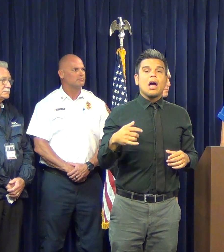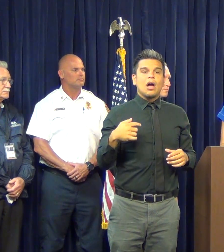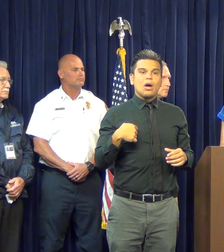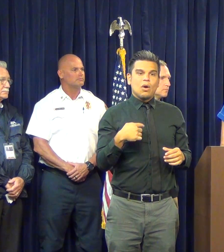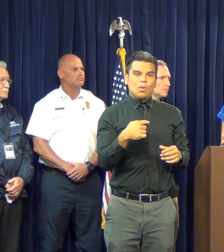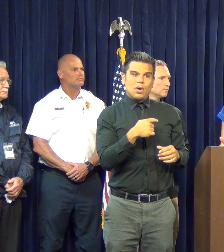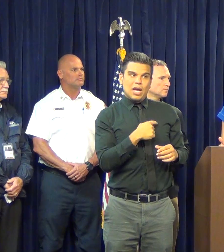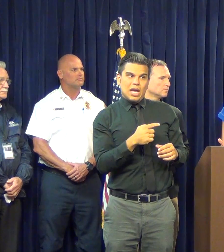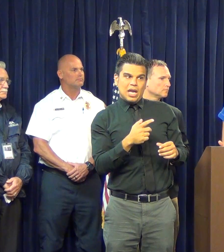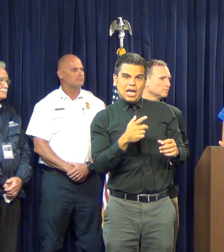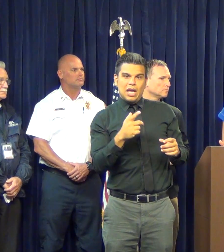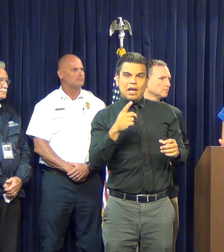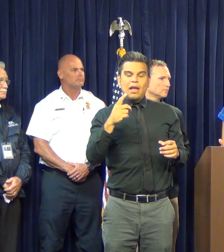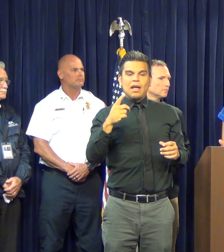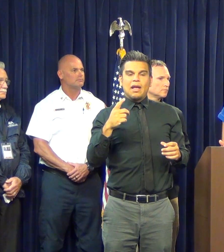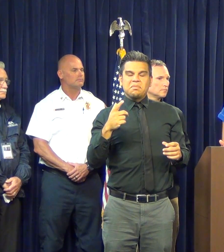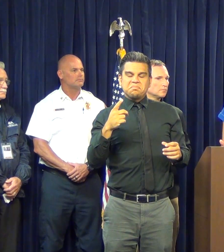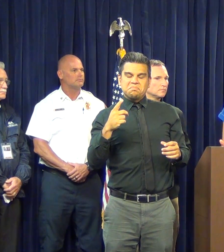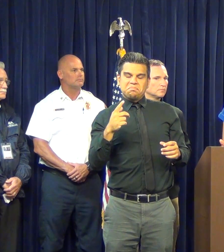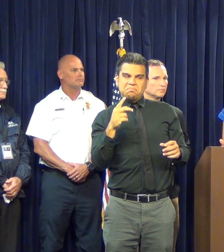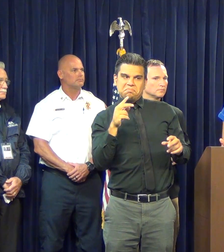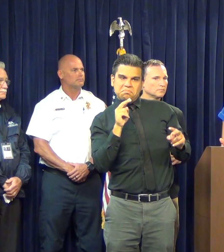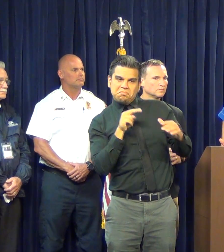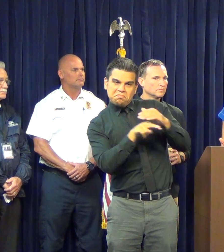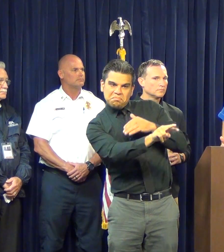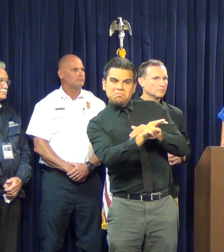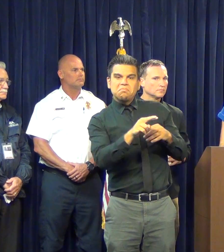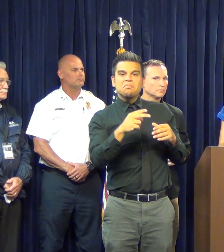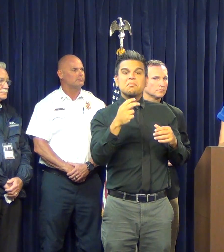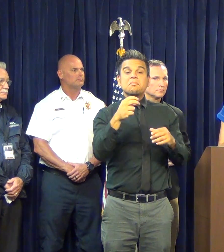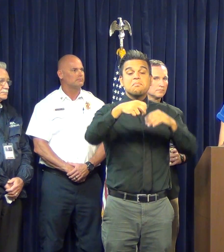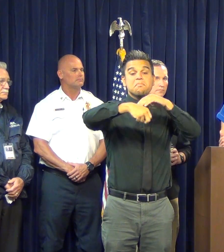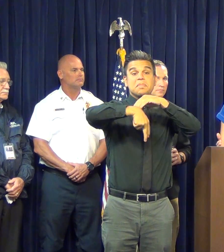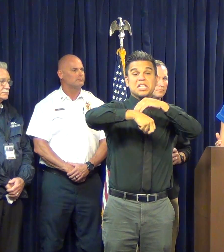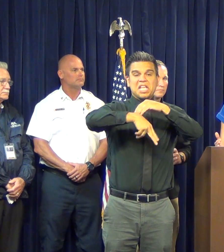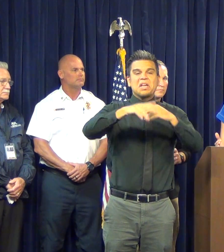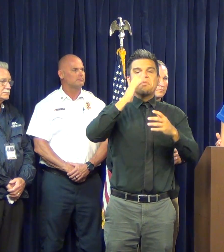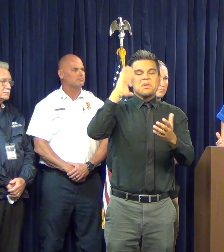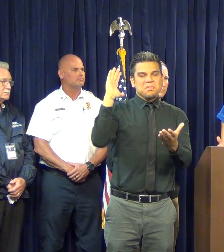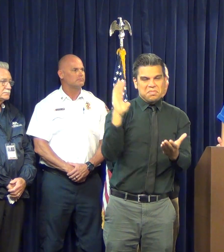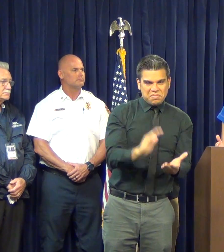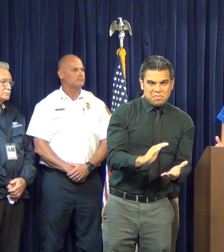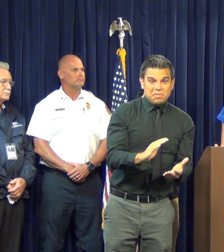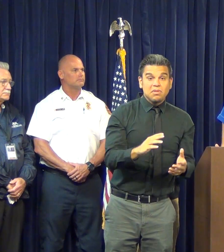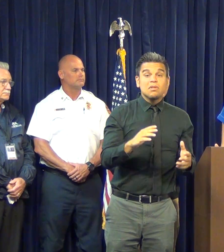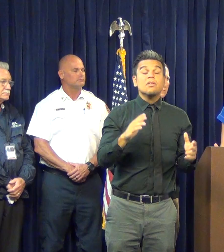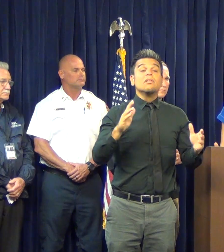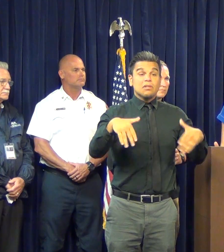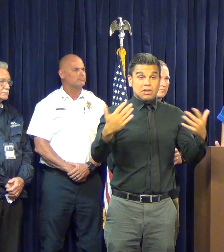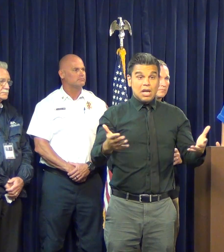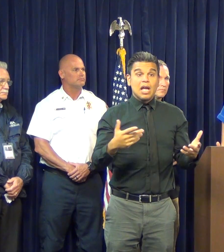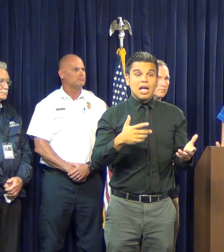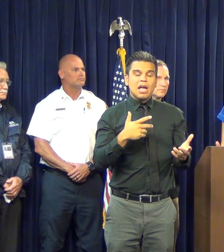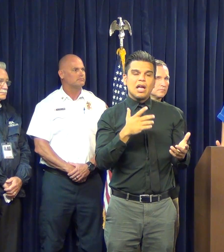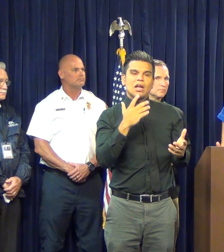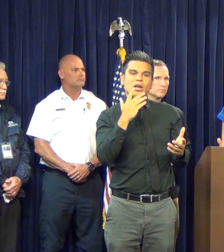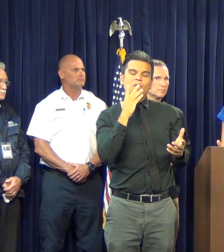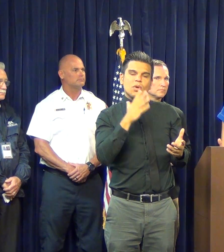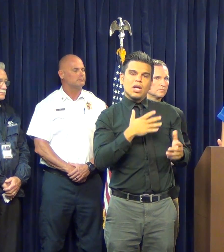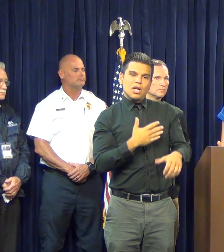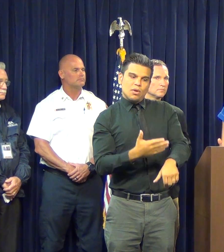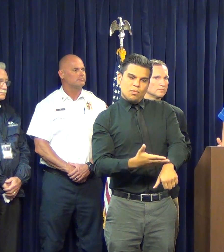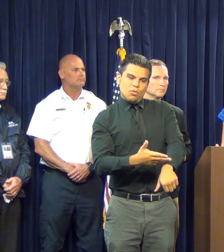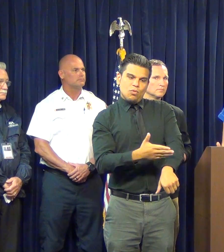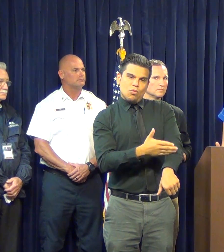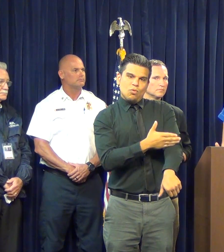hurricane conditions by midnight tonight along our coastline, and then continued improvement below tropical storm force along the coastline as we